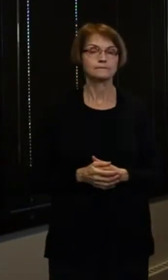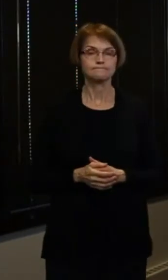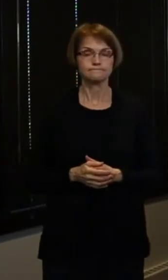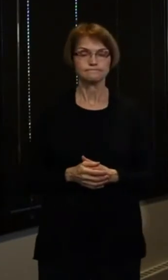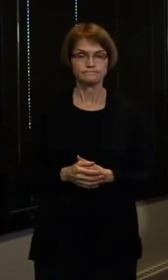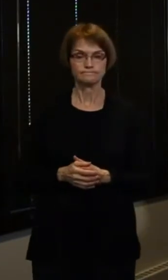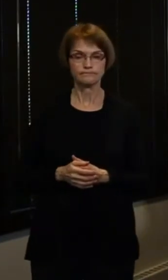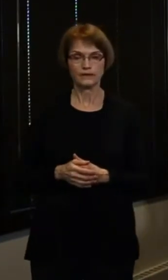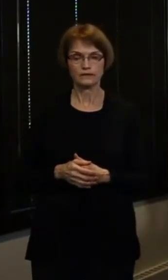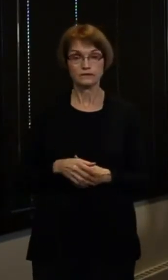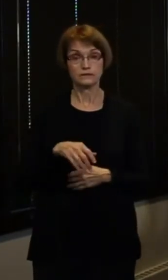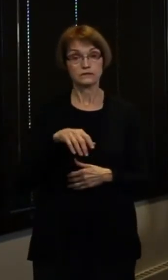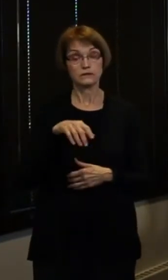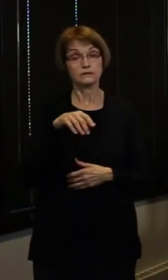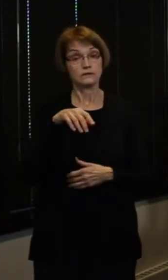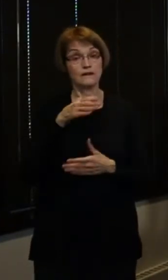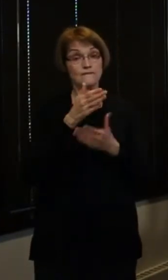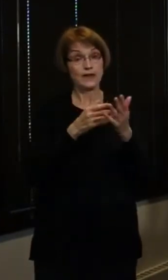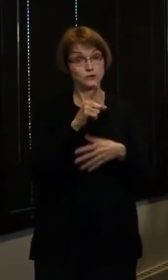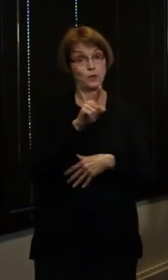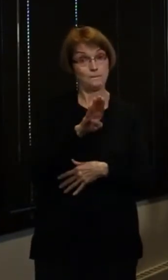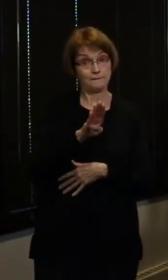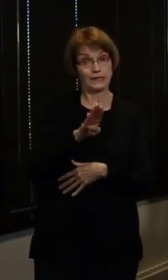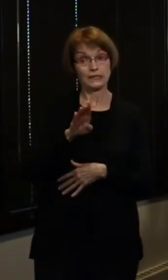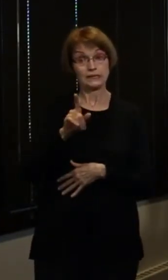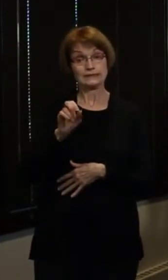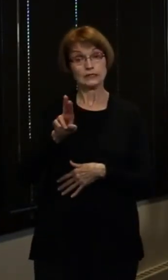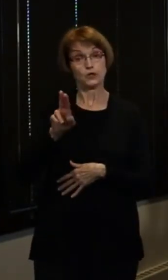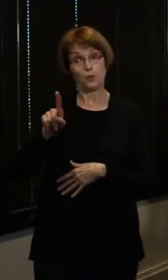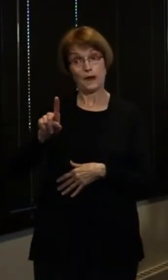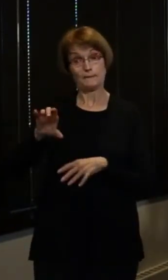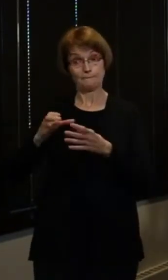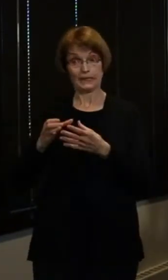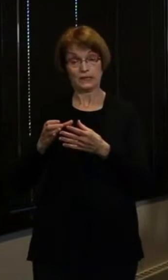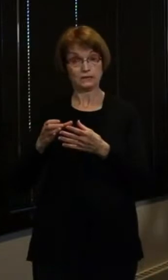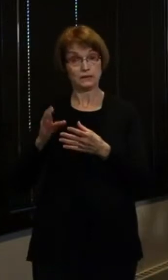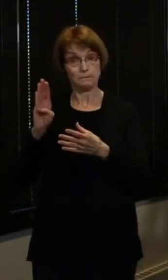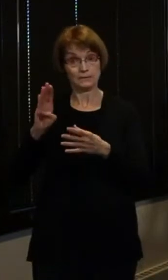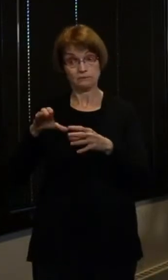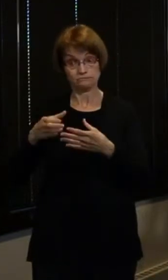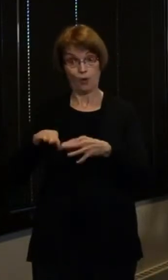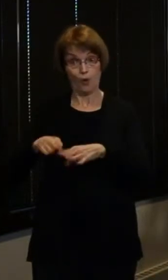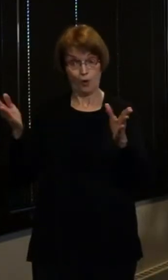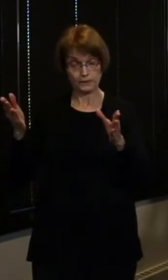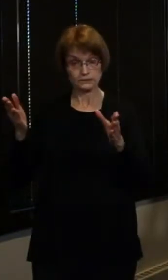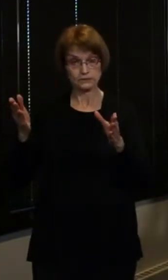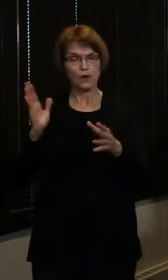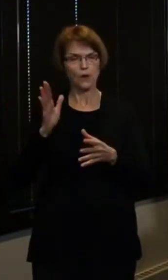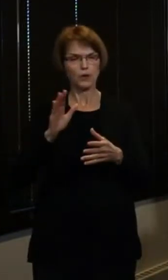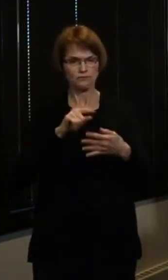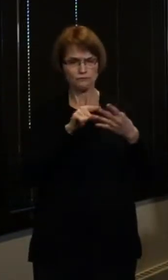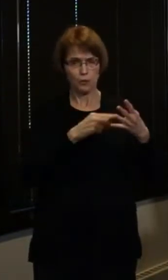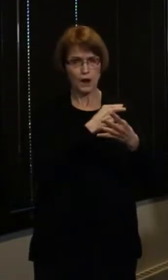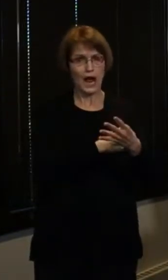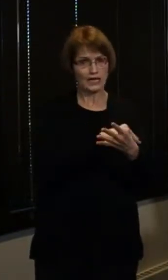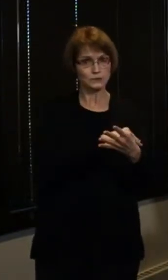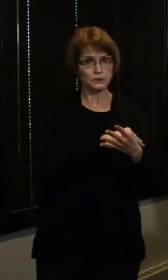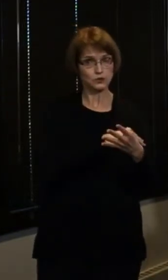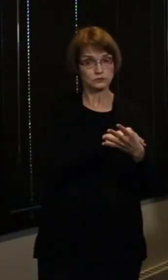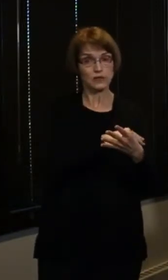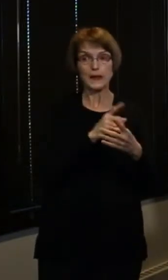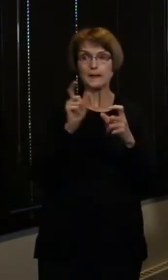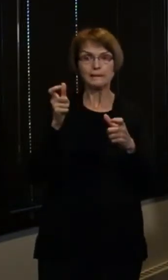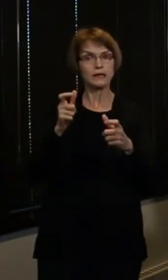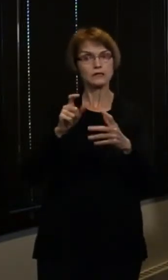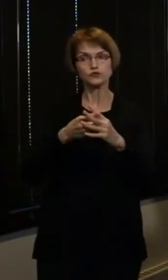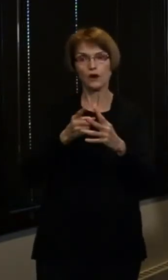When Phase 1B Tier 3 opens on March 15th, will task force hospitals begin vaccinating people in that group, or will